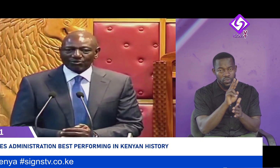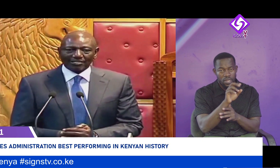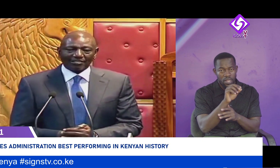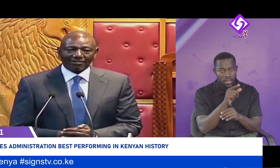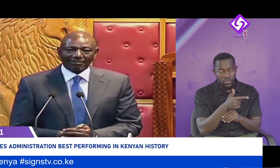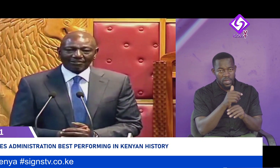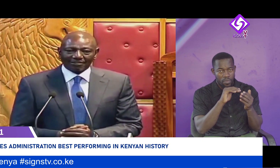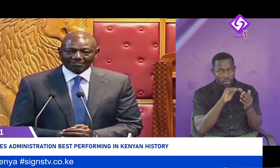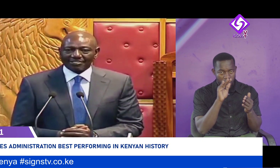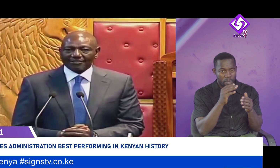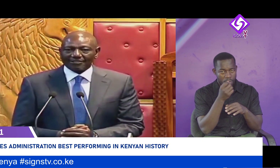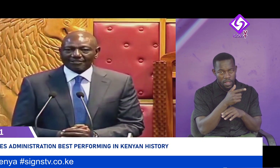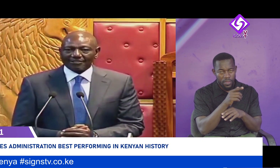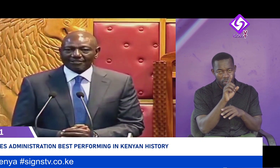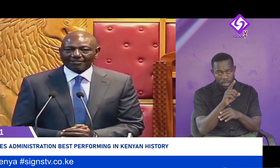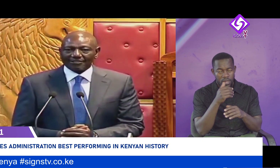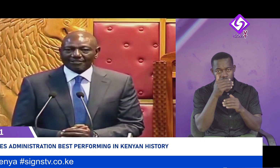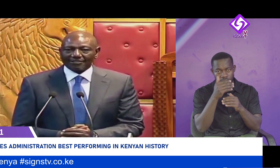January next year.